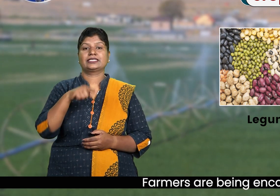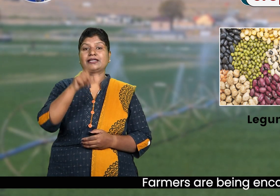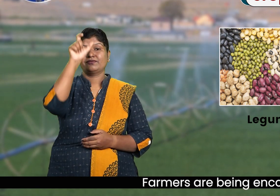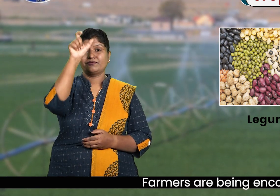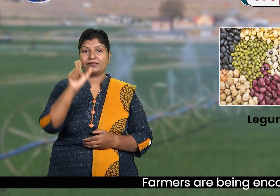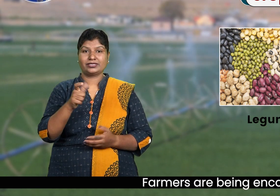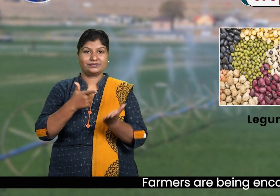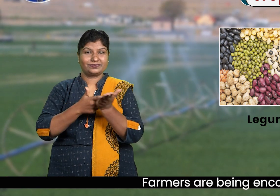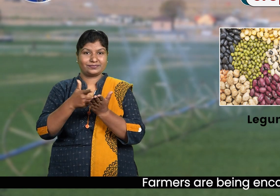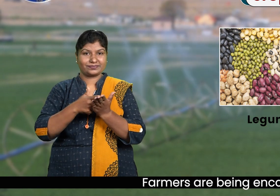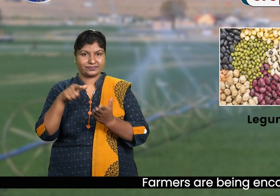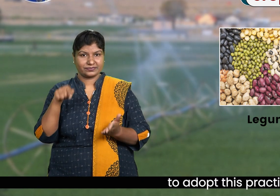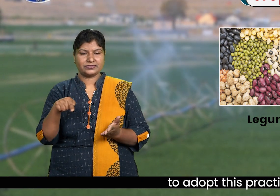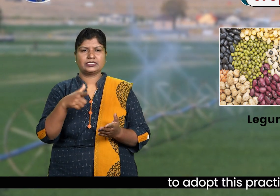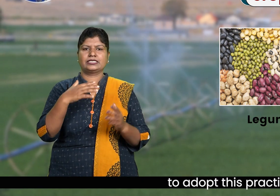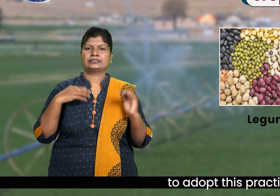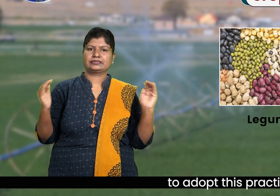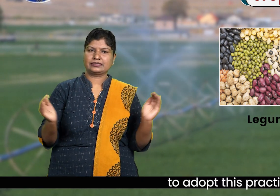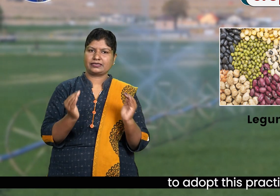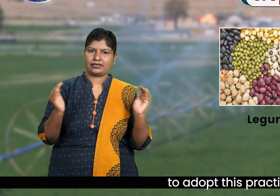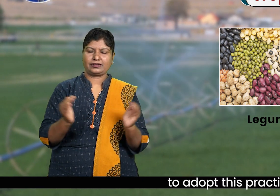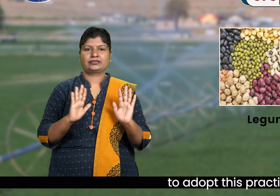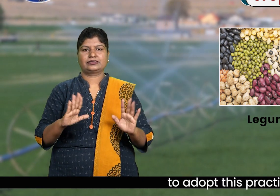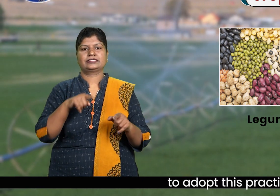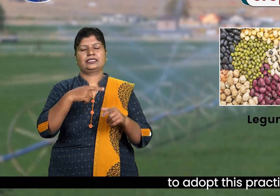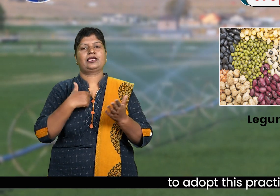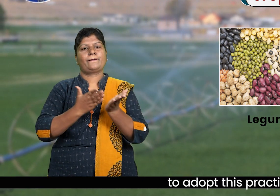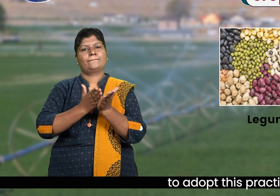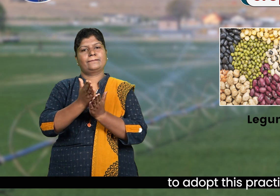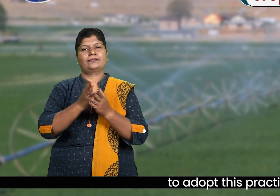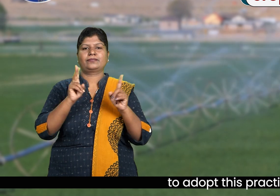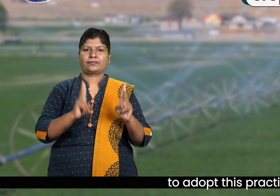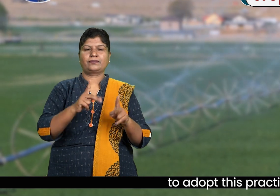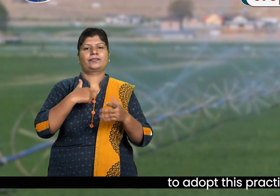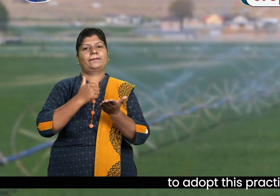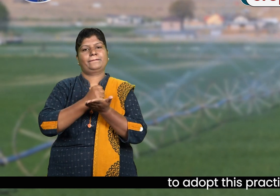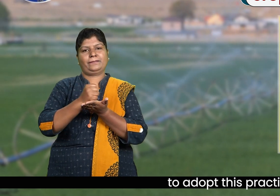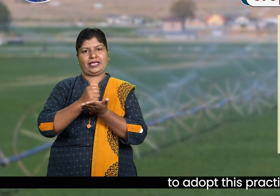Farmers are being encouraged to adopt this practice.